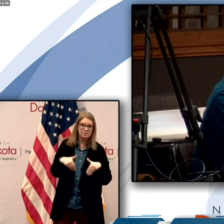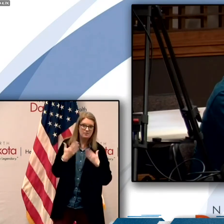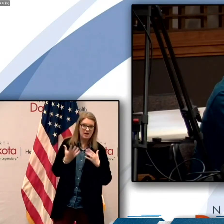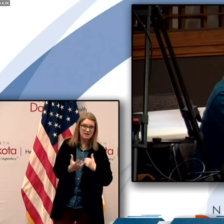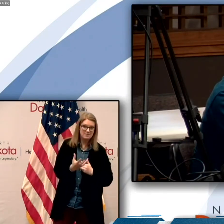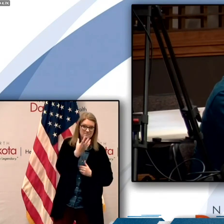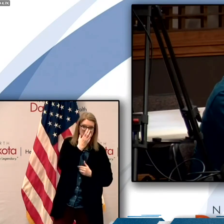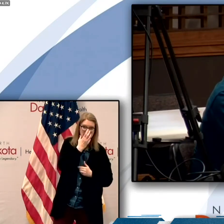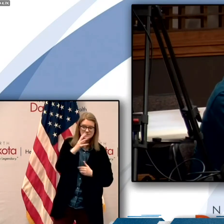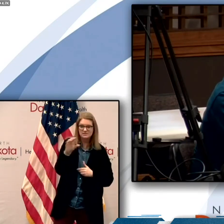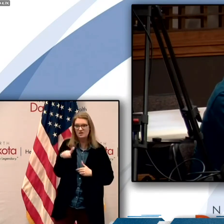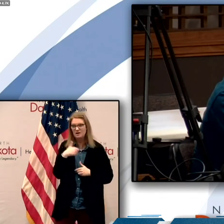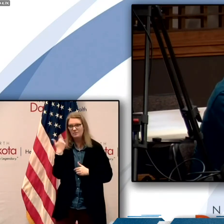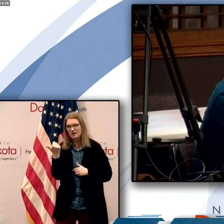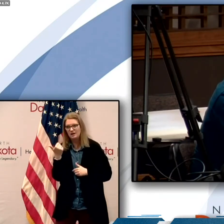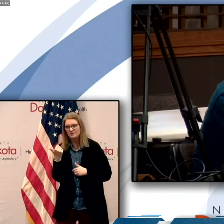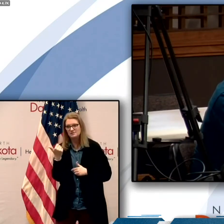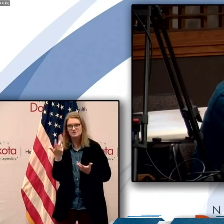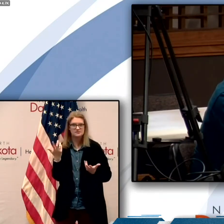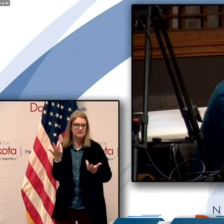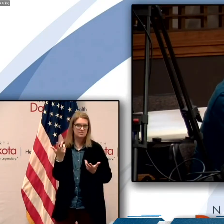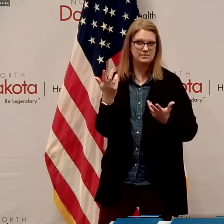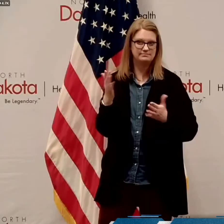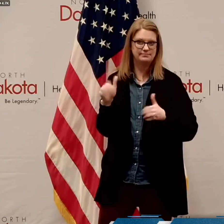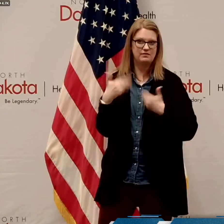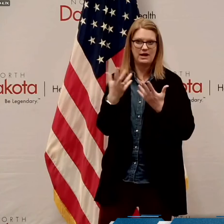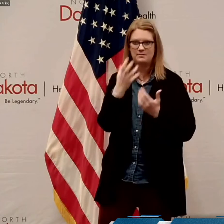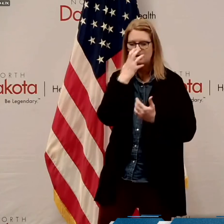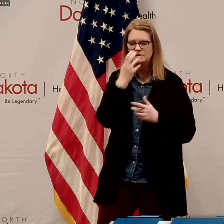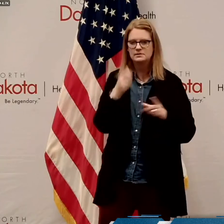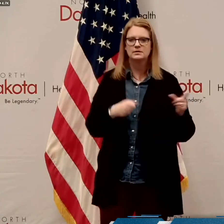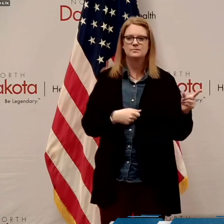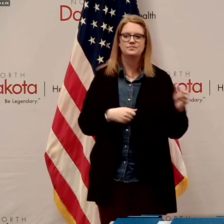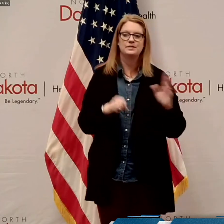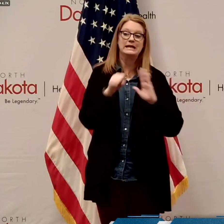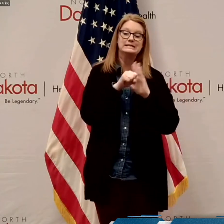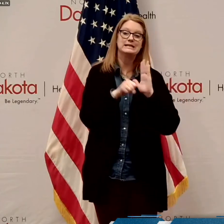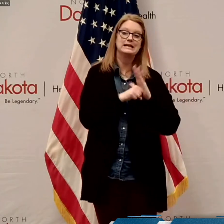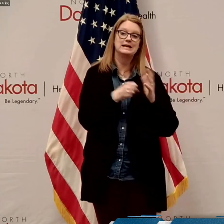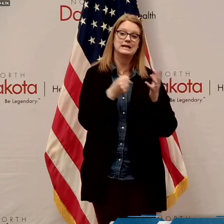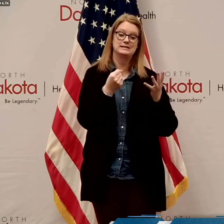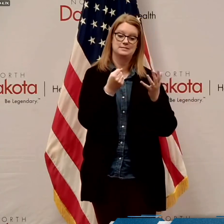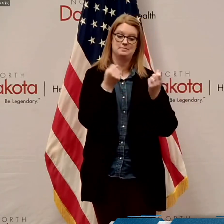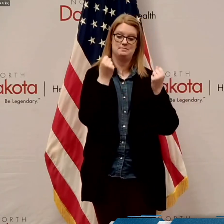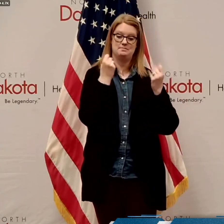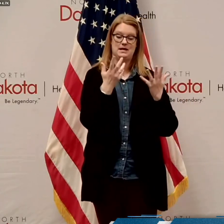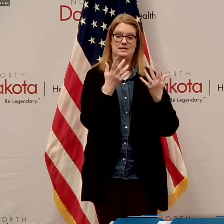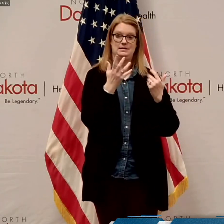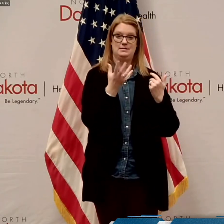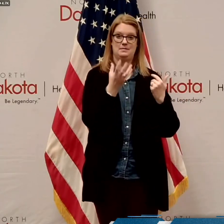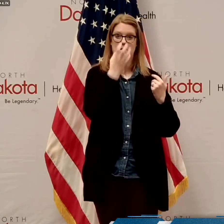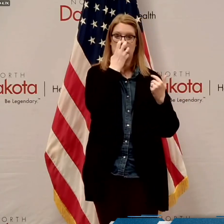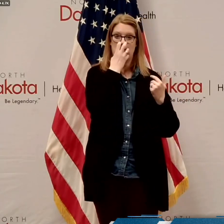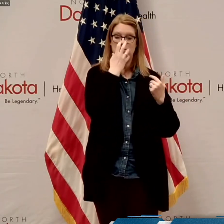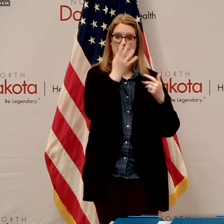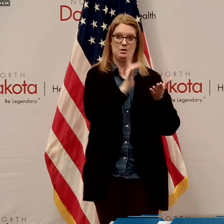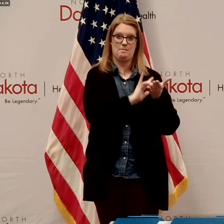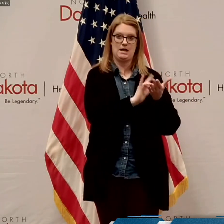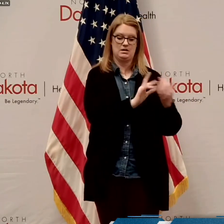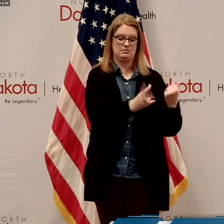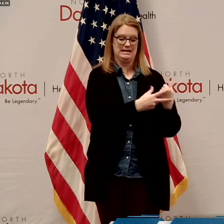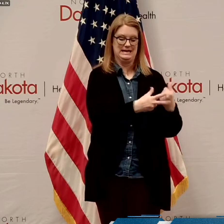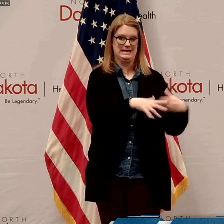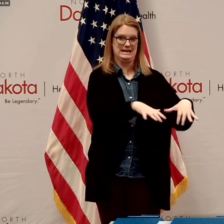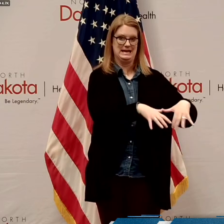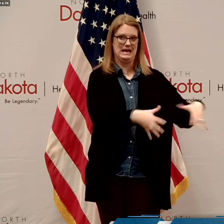or anybody else that's noteworthy? Well, the state has a large number of masks in our medical cache, and